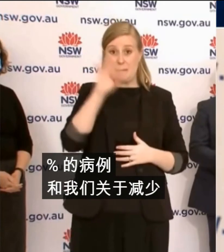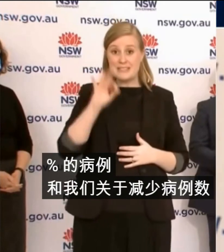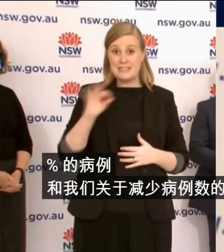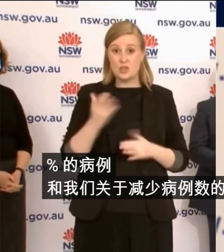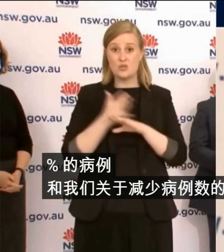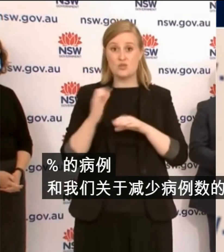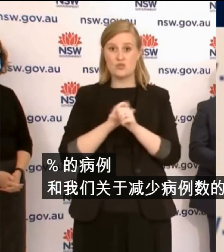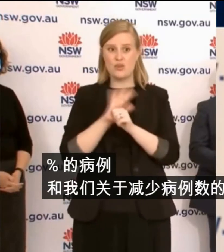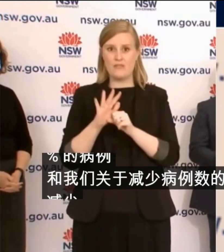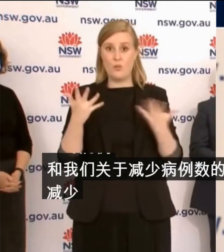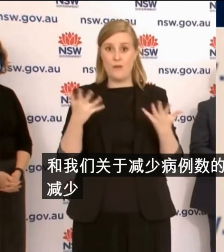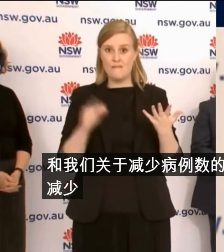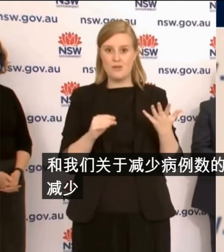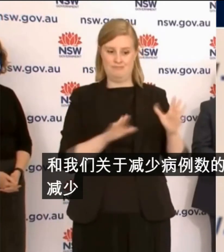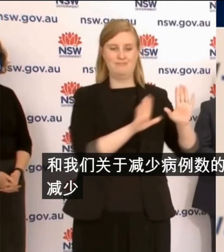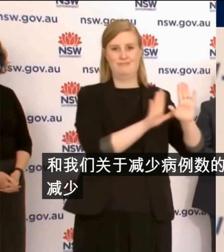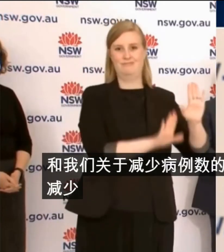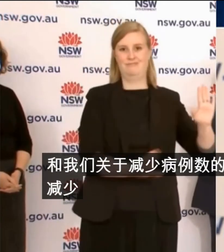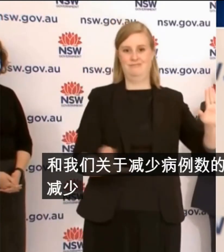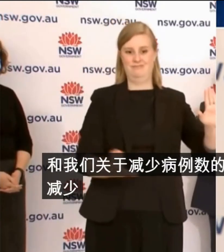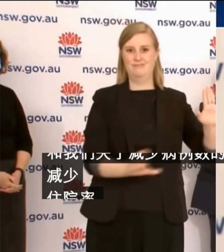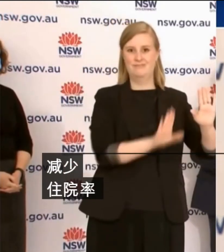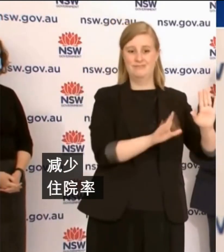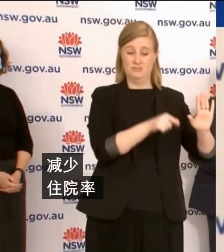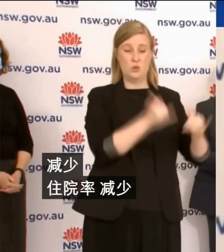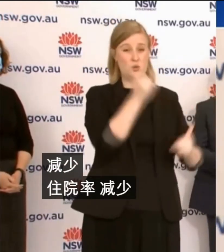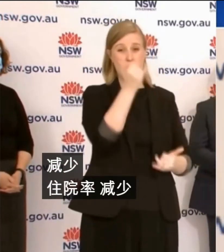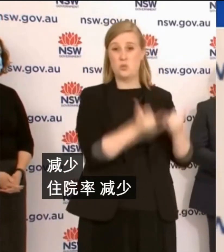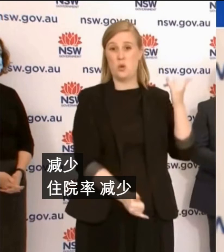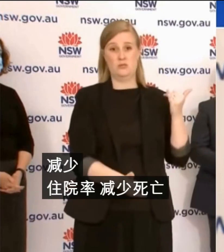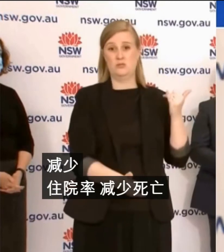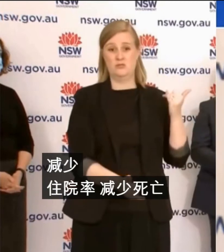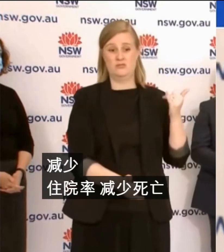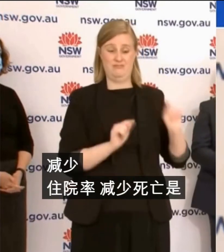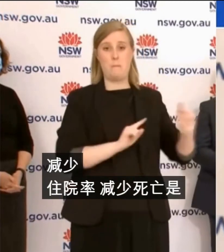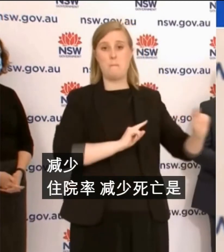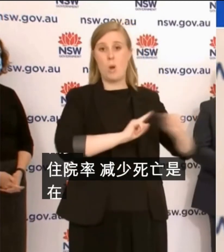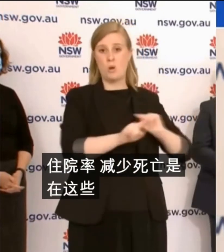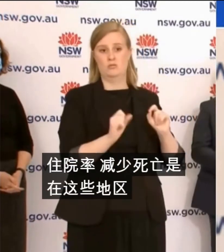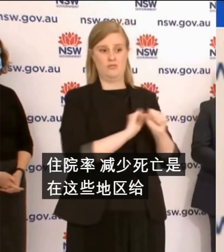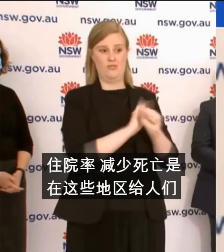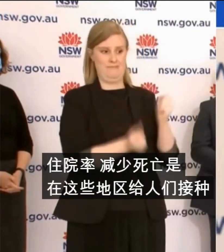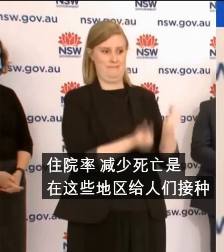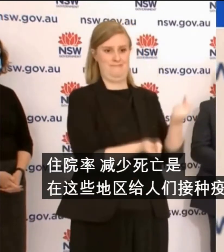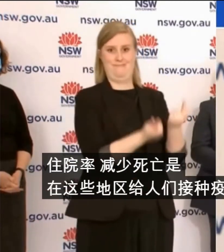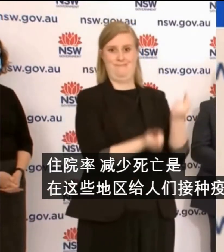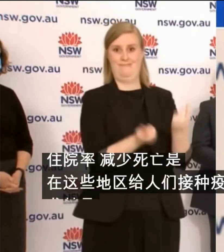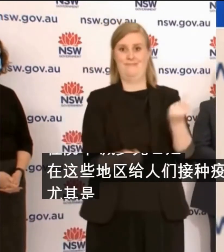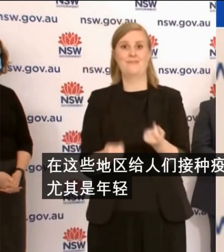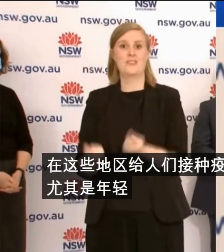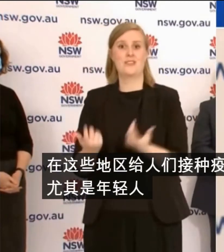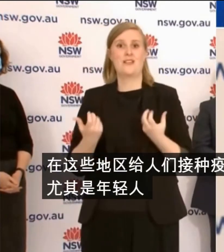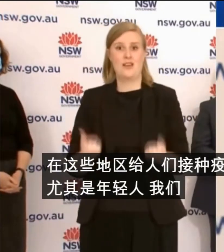best advice we have on reducing the case numbers, reducing the rate of hospitalisation, reducing death, is vaccinating people in those